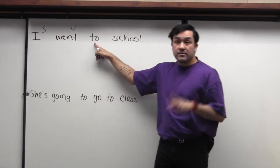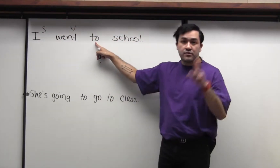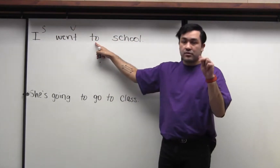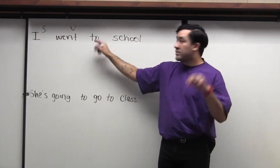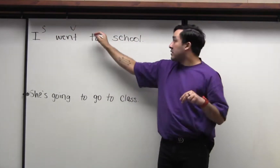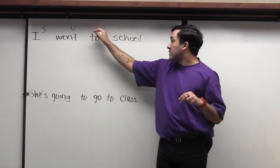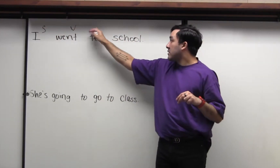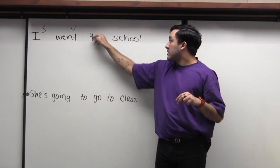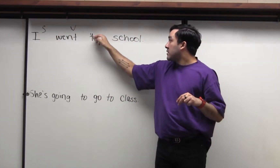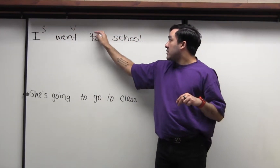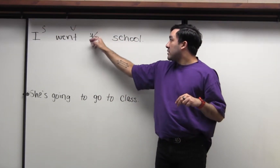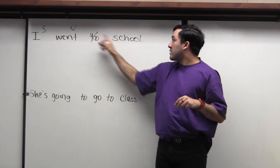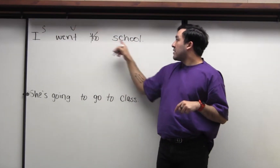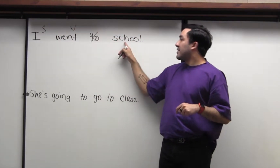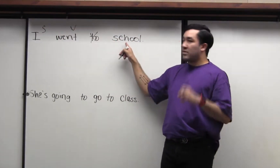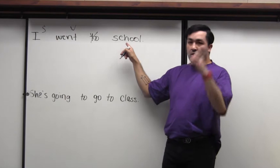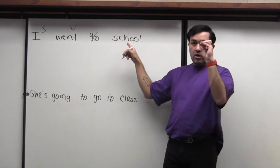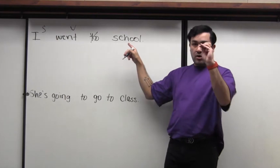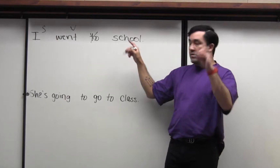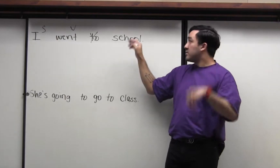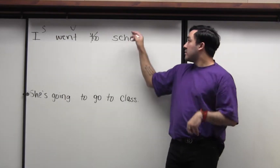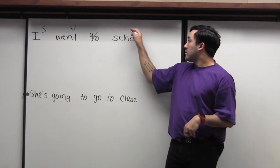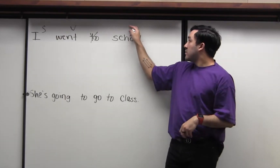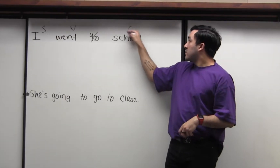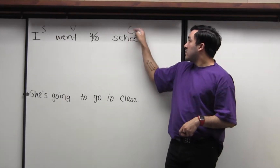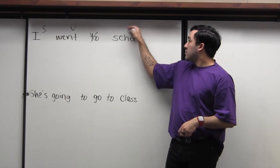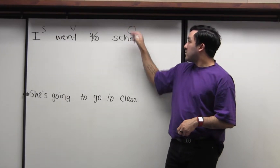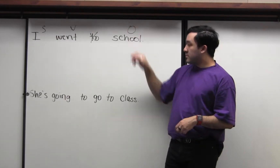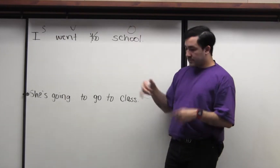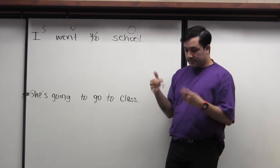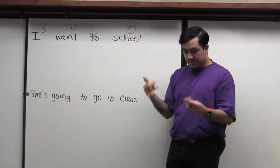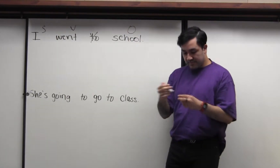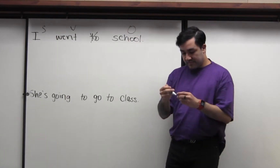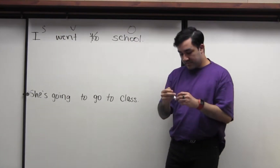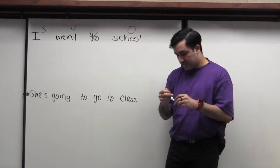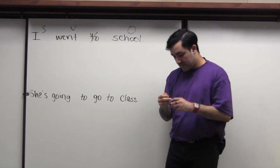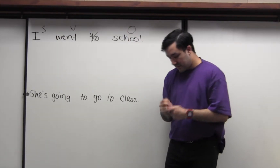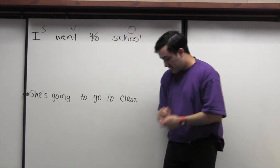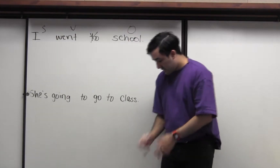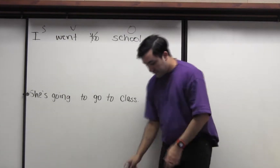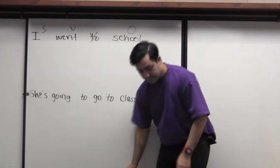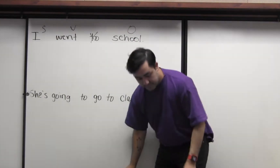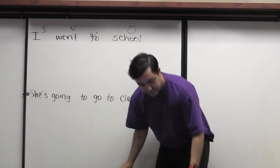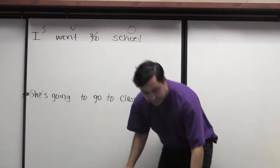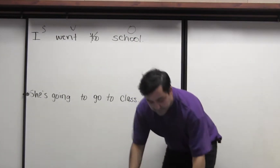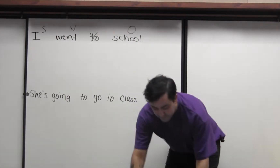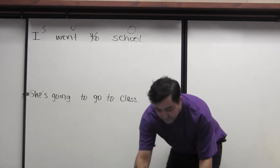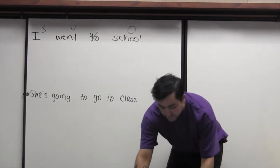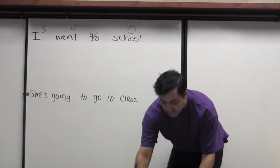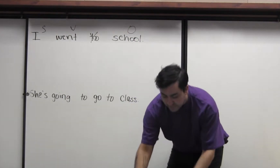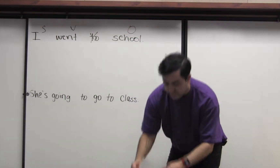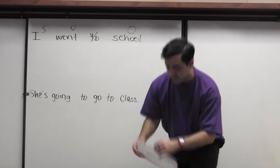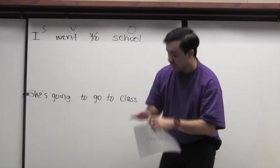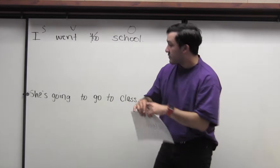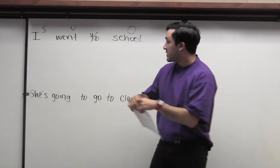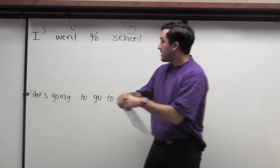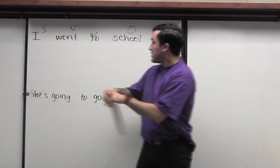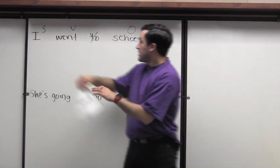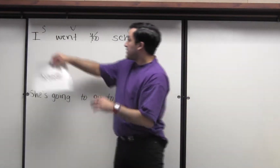our verb, which is went. We don't use to because that's an article. And we end with our object or our main noun or our topic for this